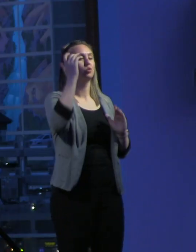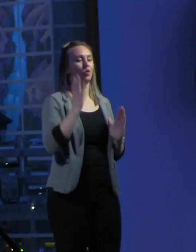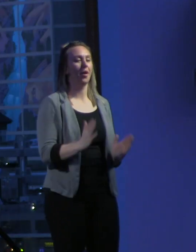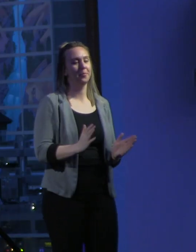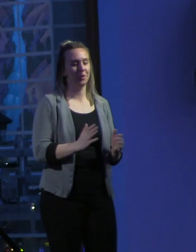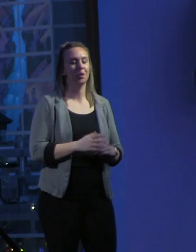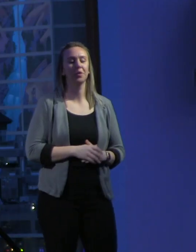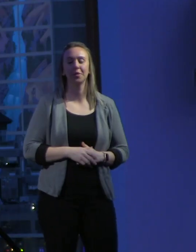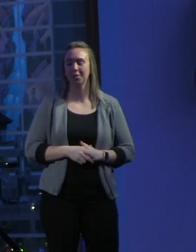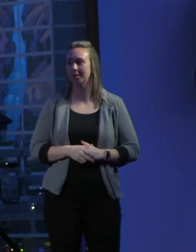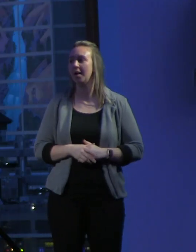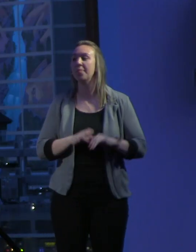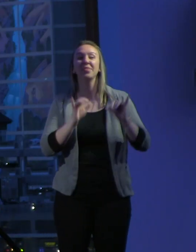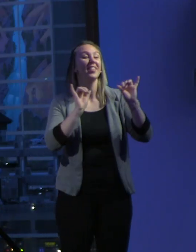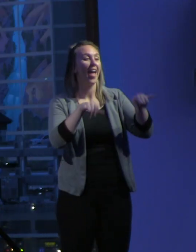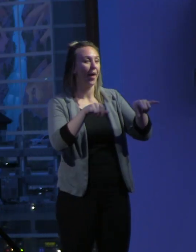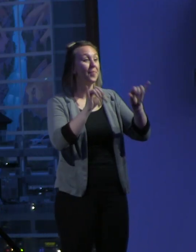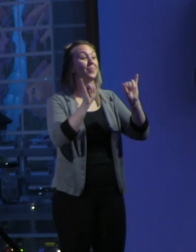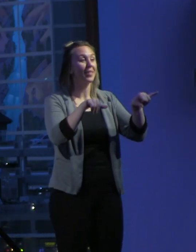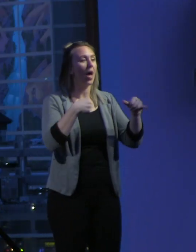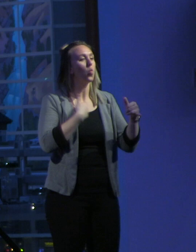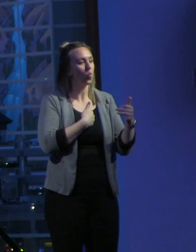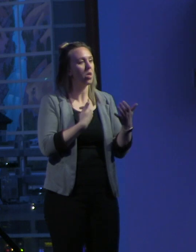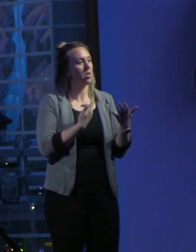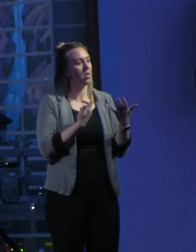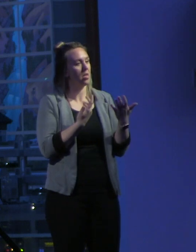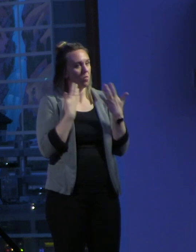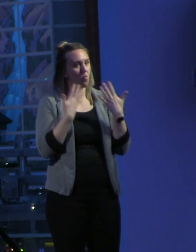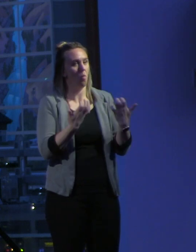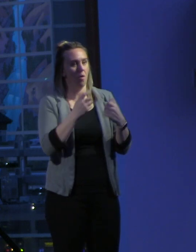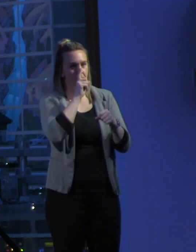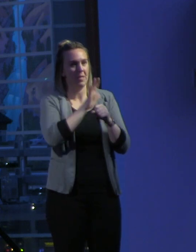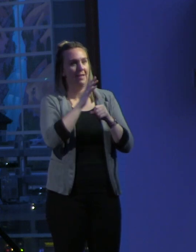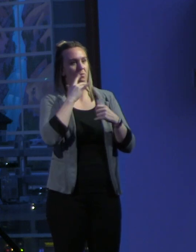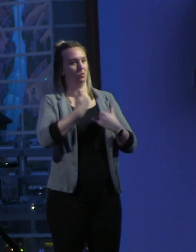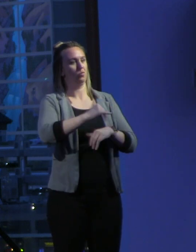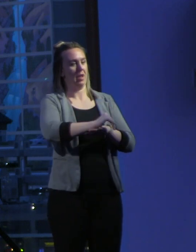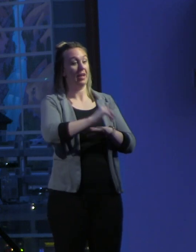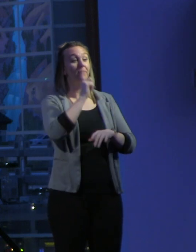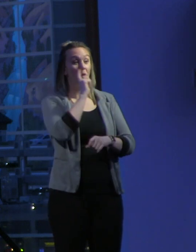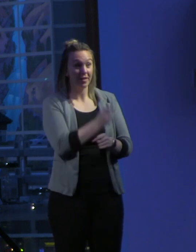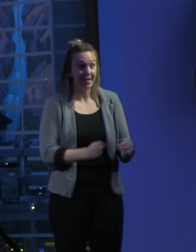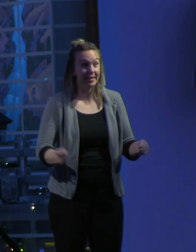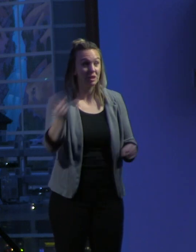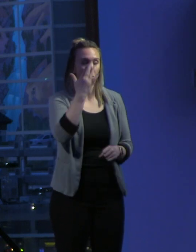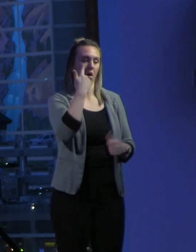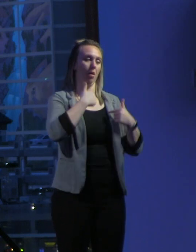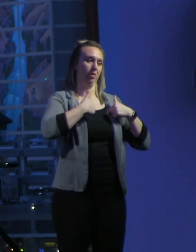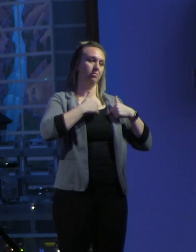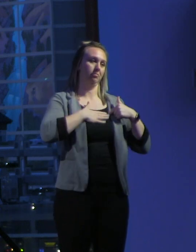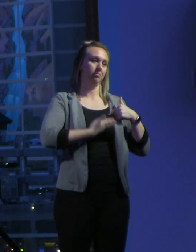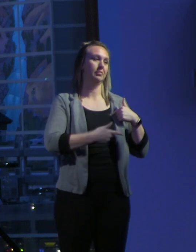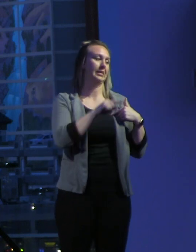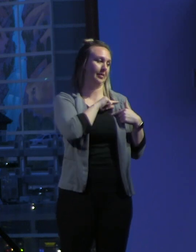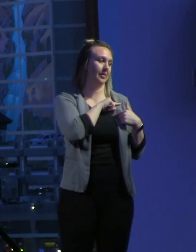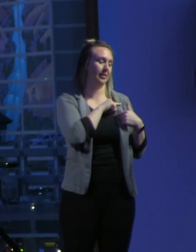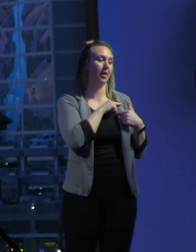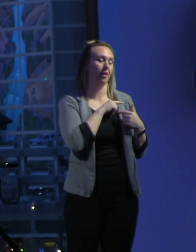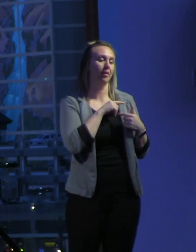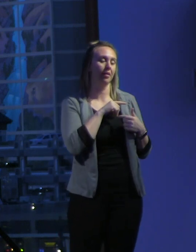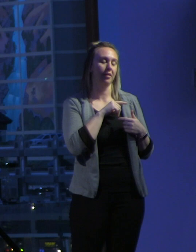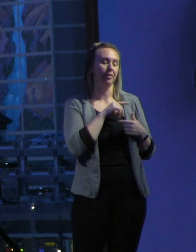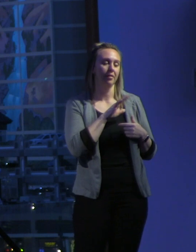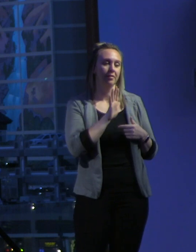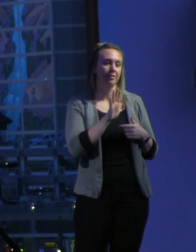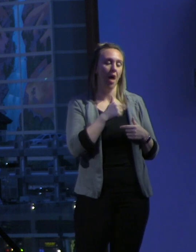story subscriber. That's what we want to hear tonight for next year, because I am guilty and I am going to be a story